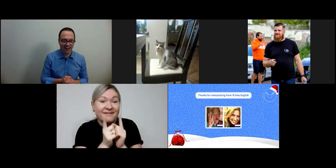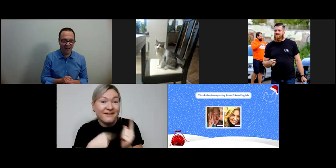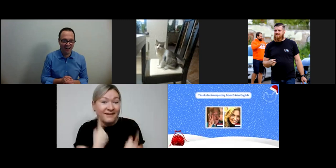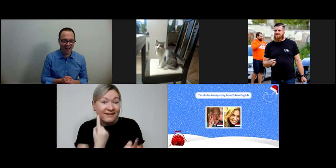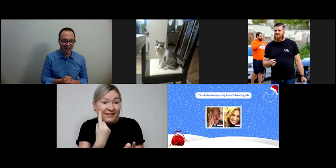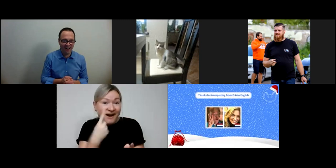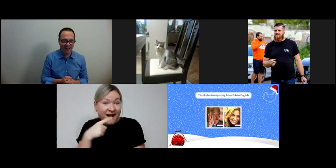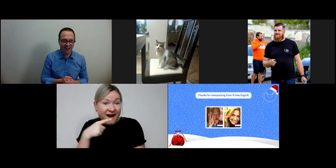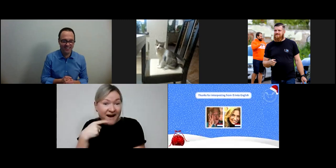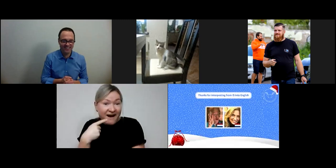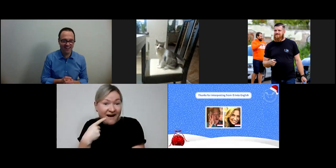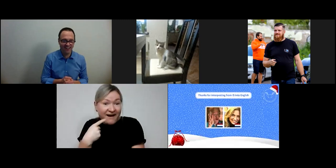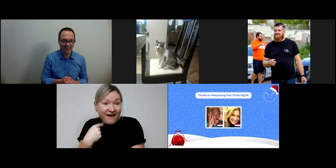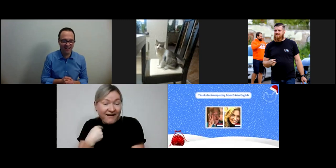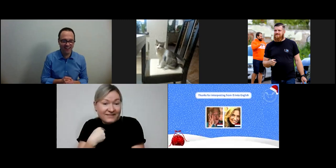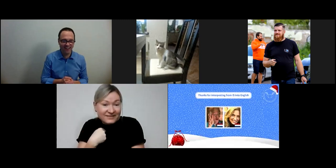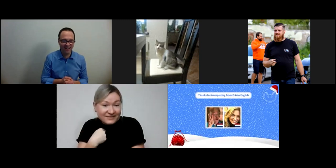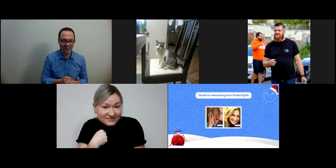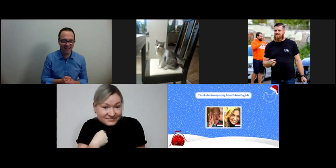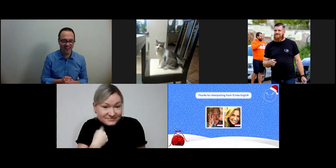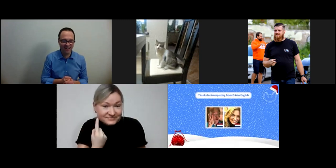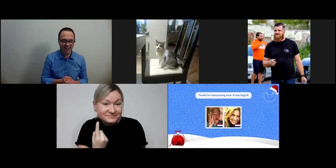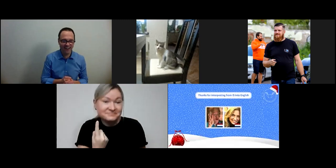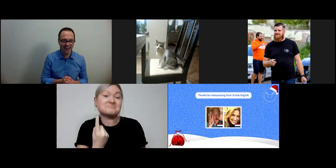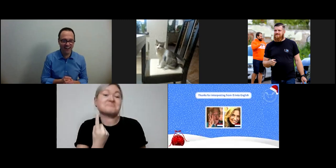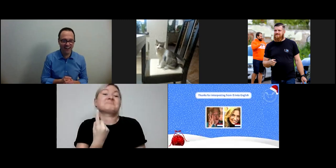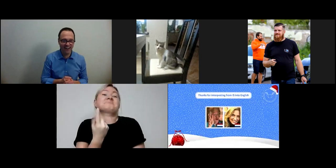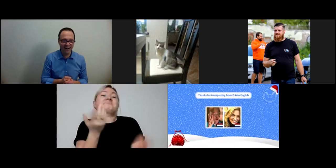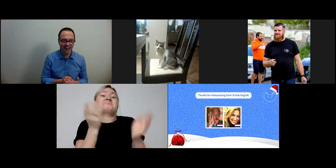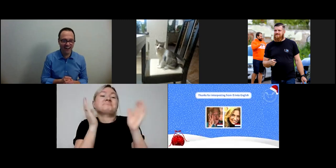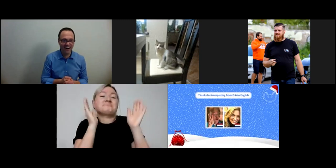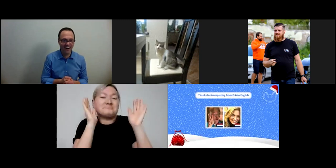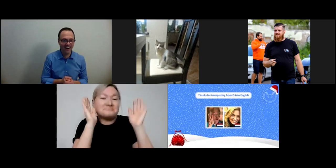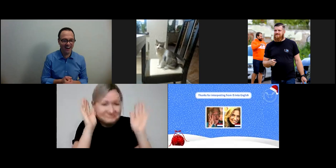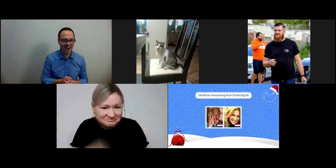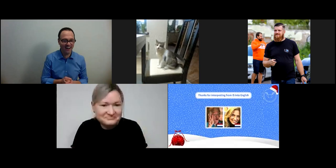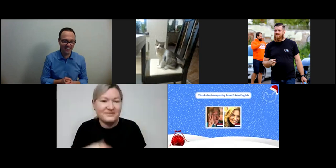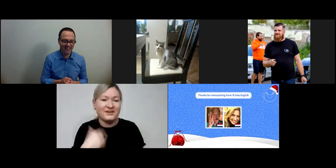I was just the only one the hearing interpreter.